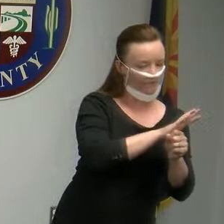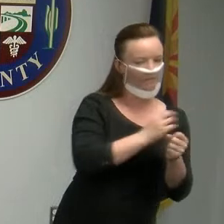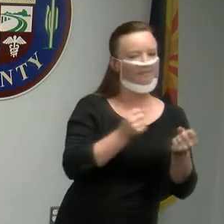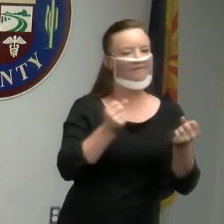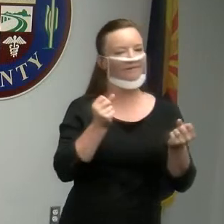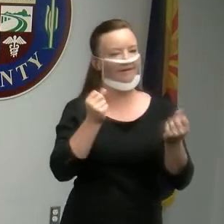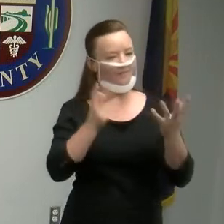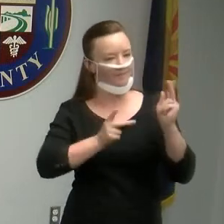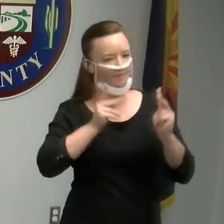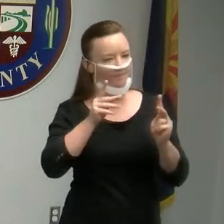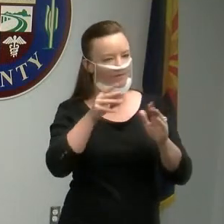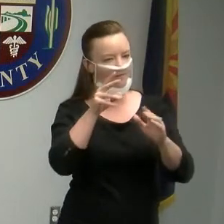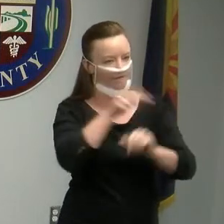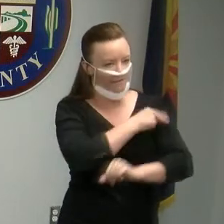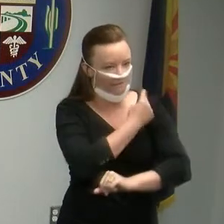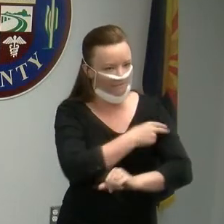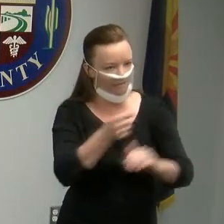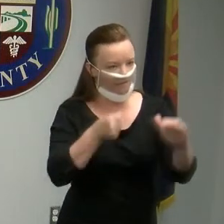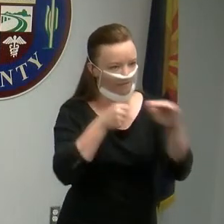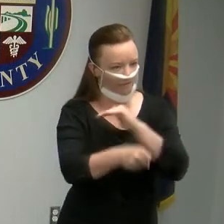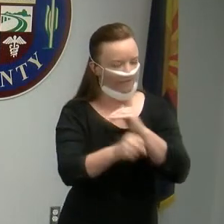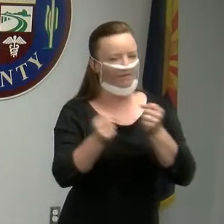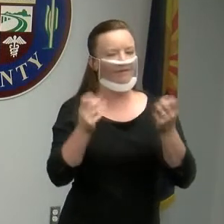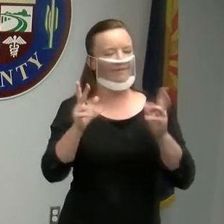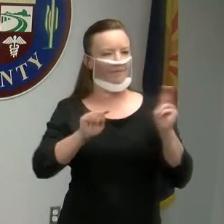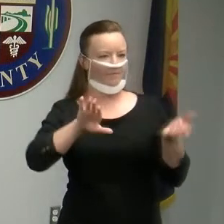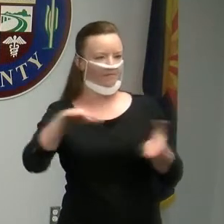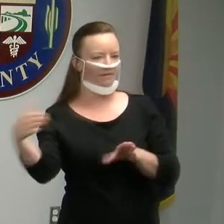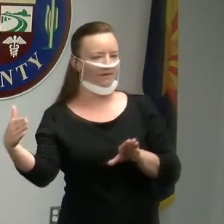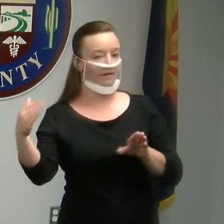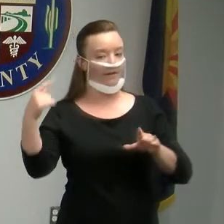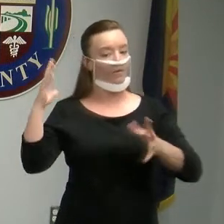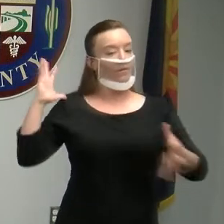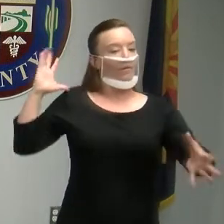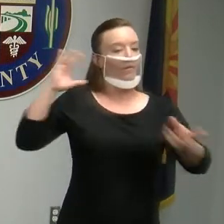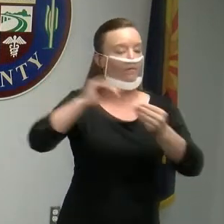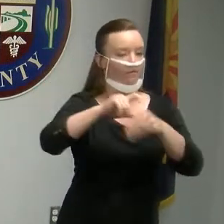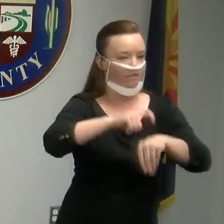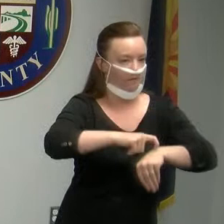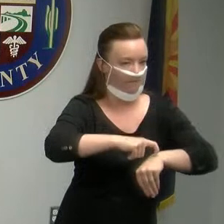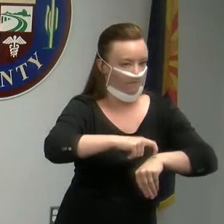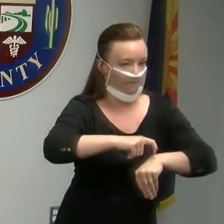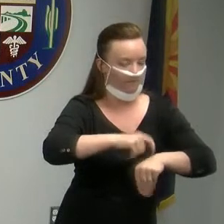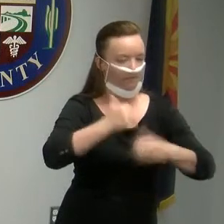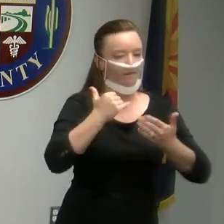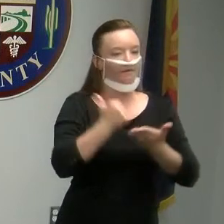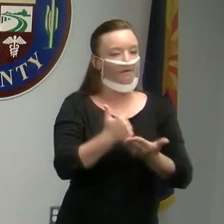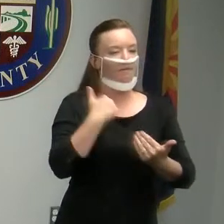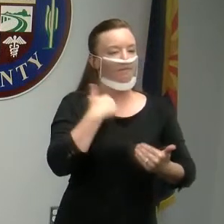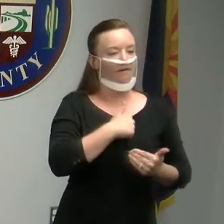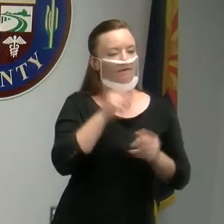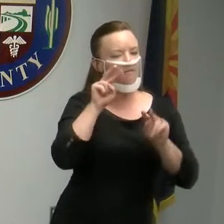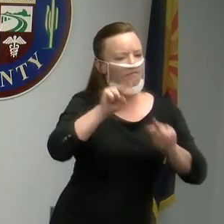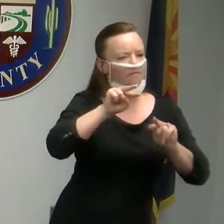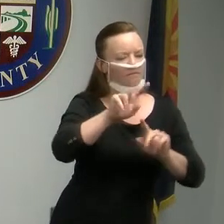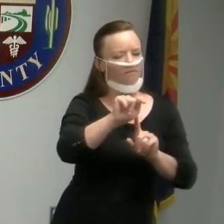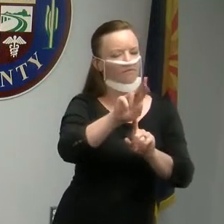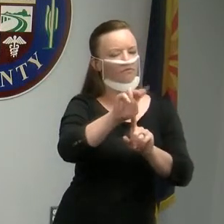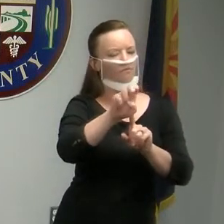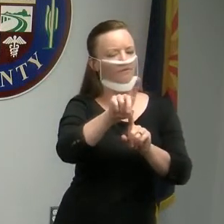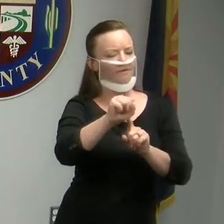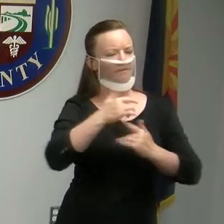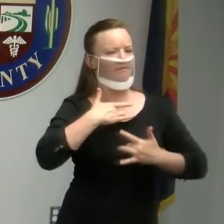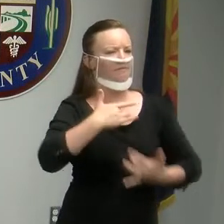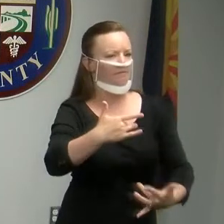us to show the trends. And what's important to know about those epidemiology curves is that the cases and